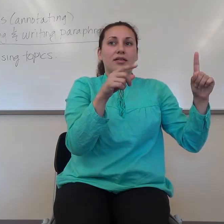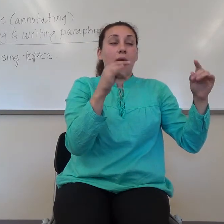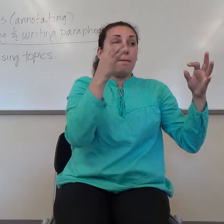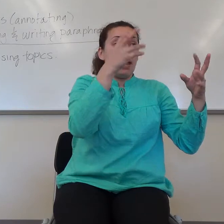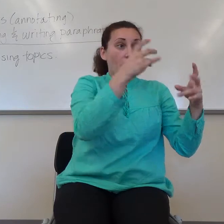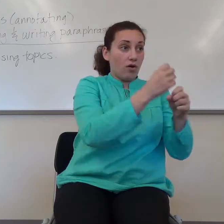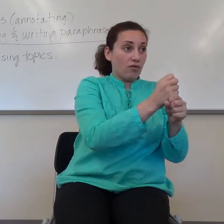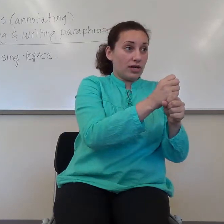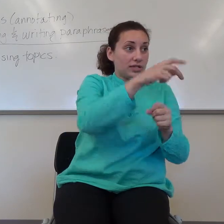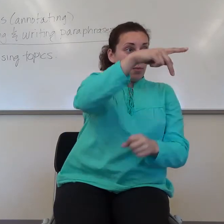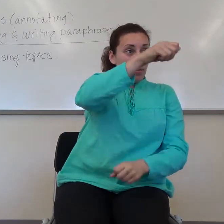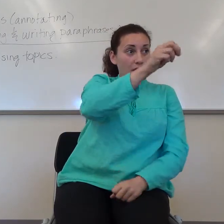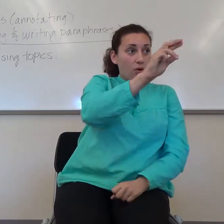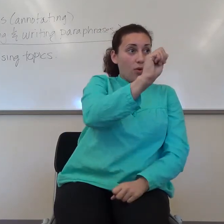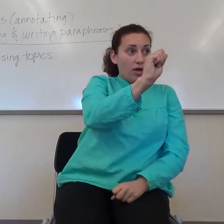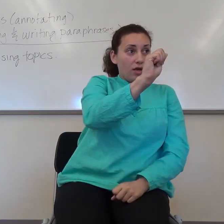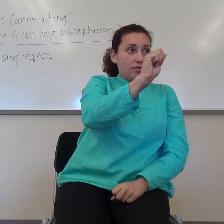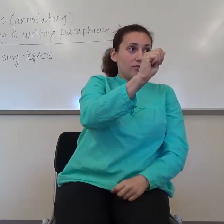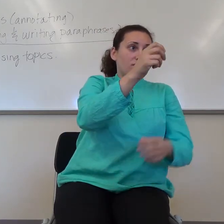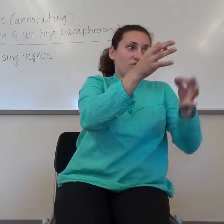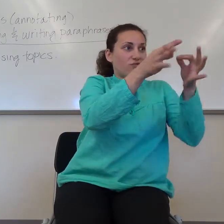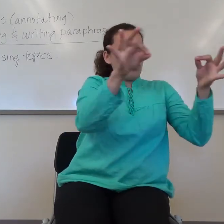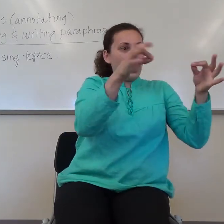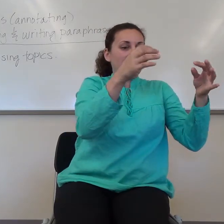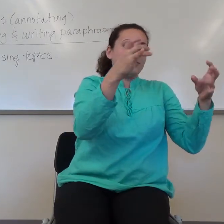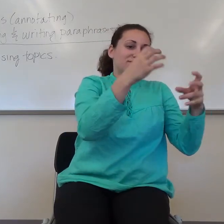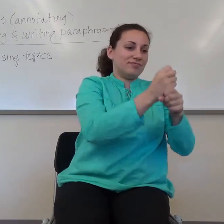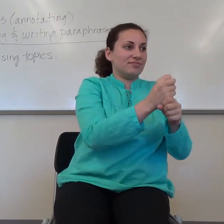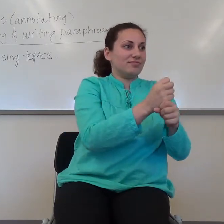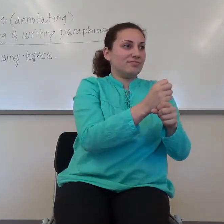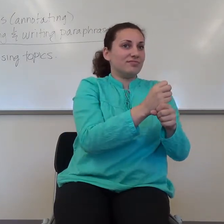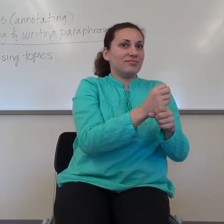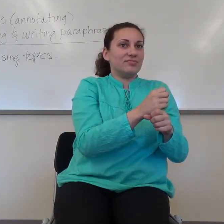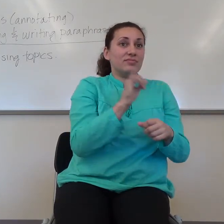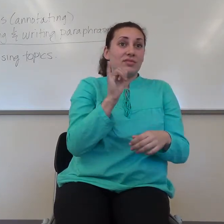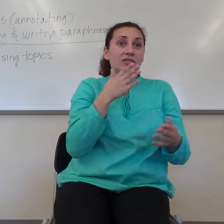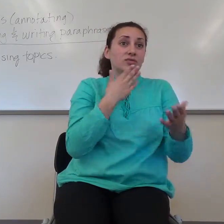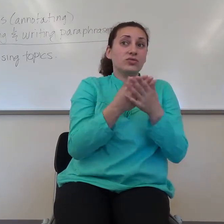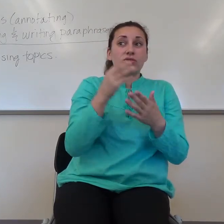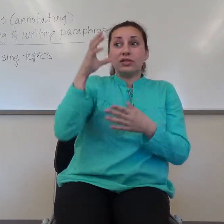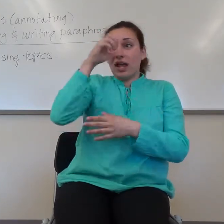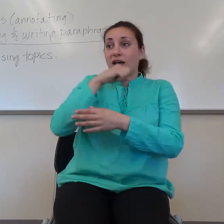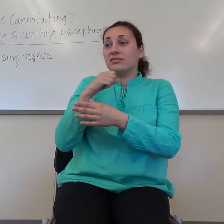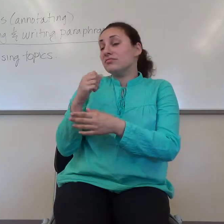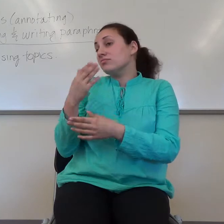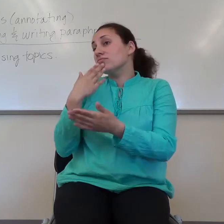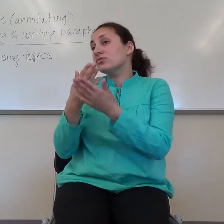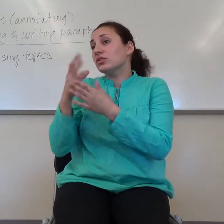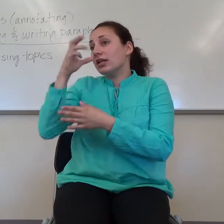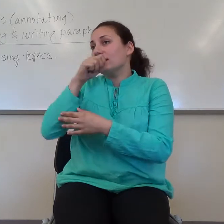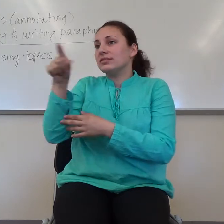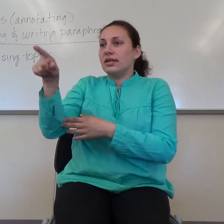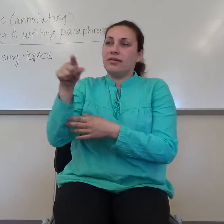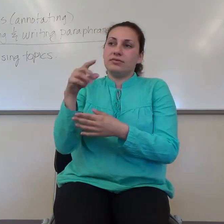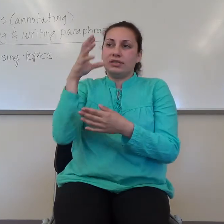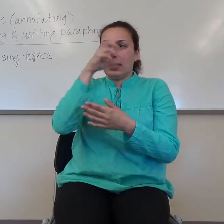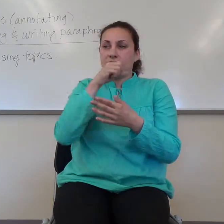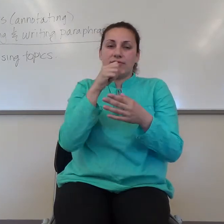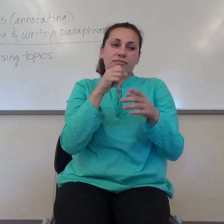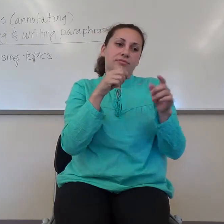a little, something a little bit different. That's good, I mean, people are taking a good guess. That's the, yeah, it is, it's a longer word. But there's